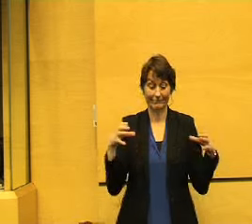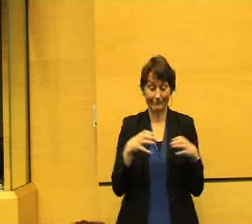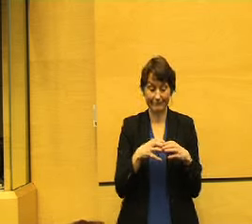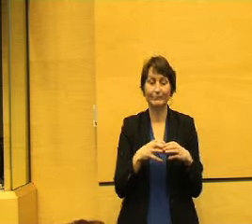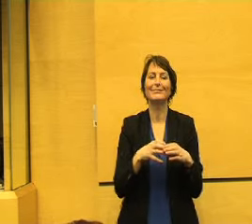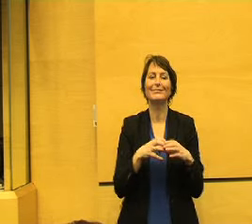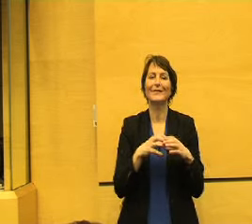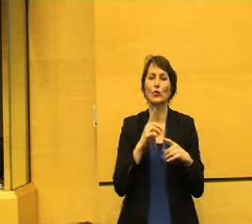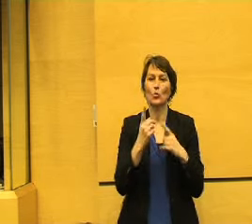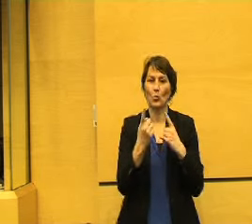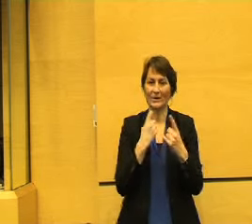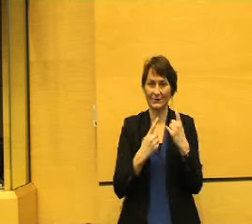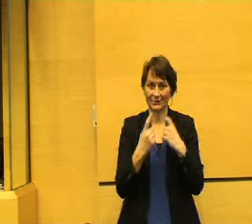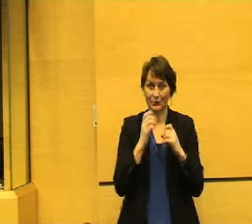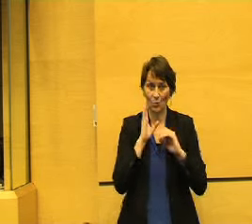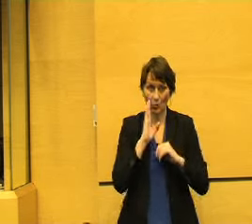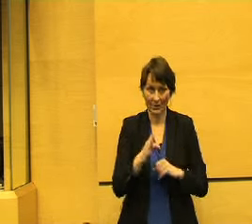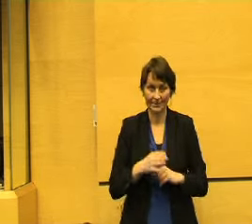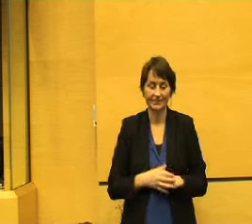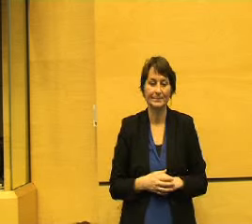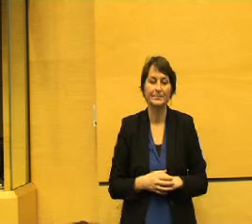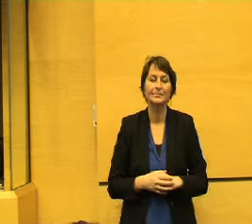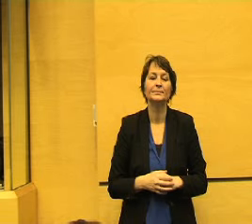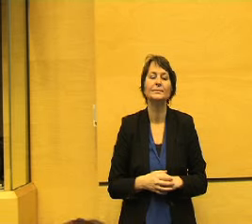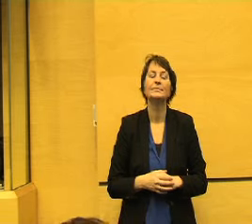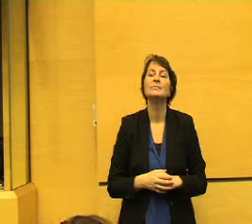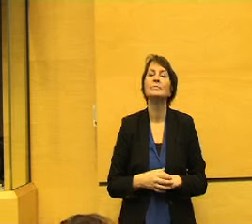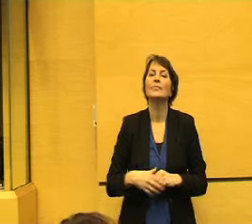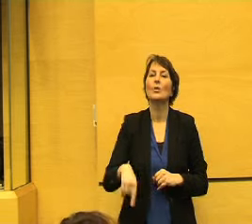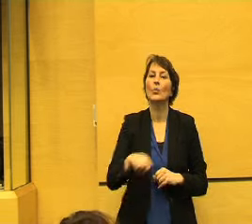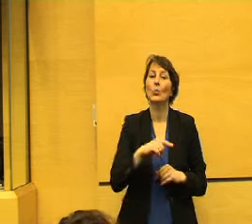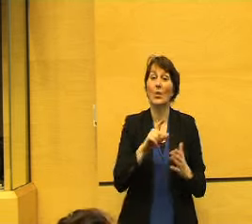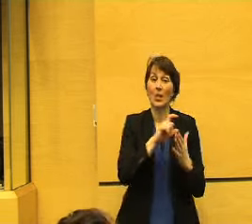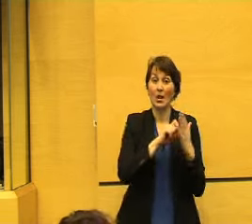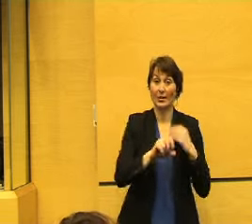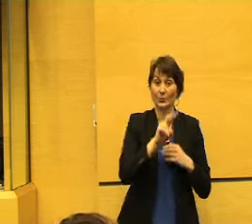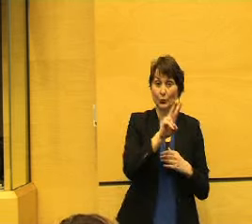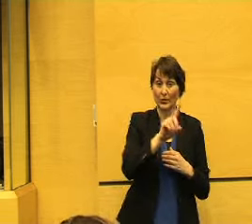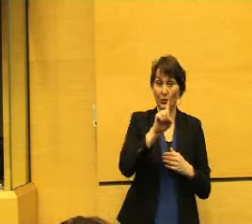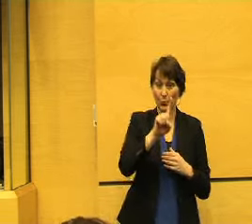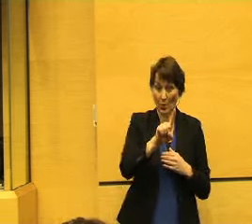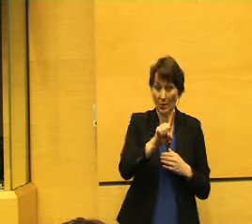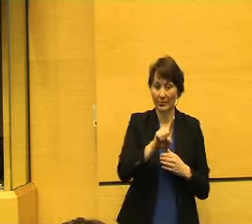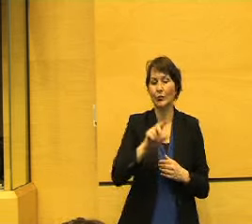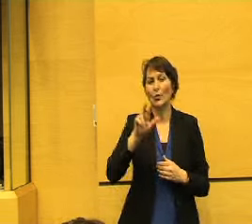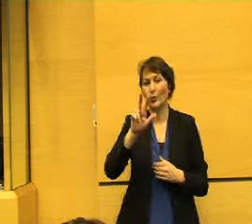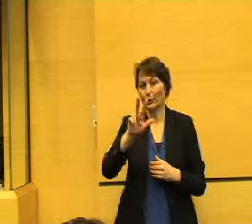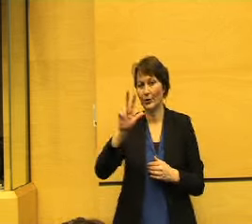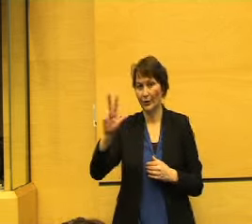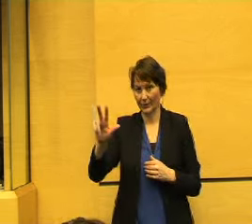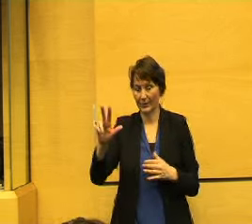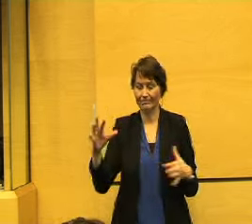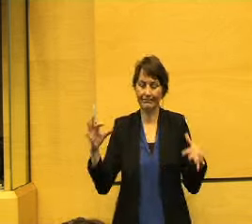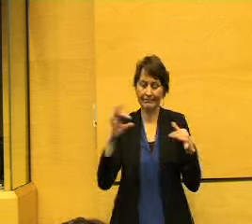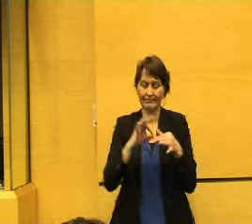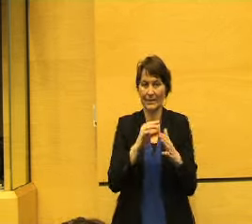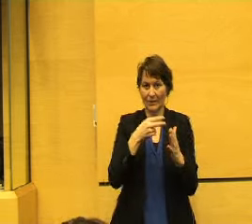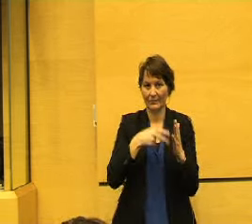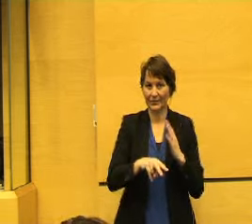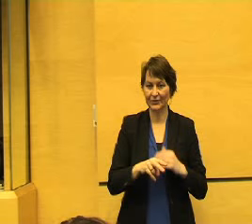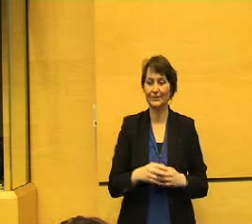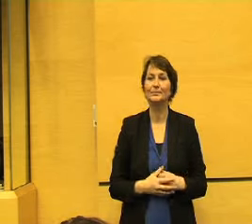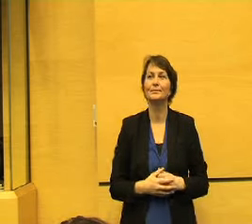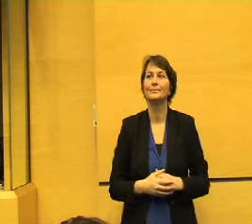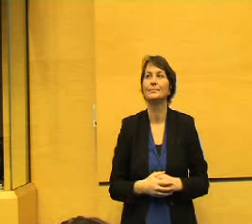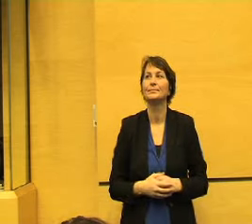of the committee. They will cover Articles 21 to 33 of the Convention. I